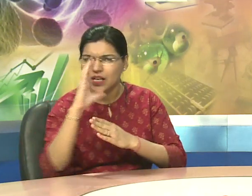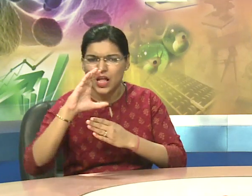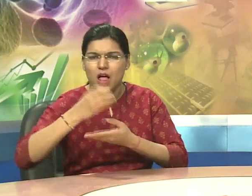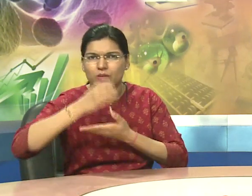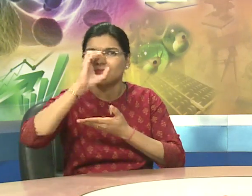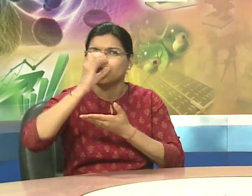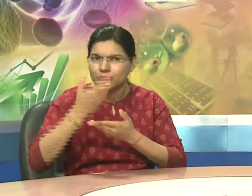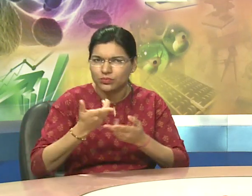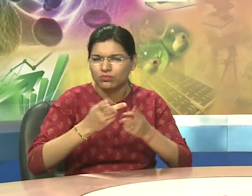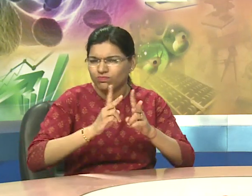mirror,